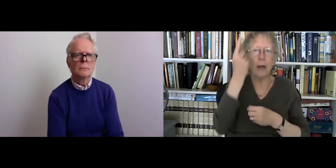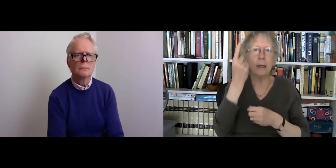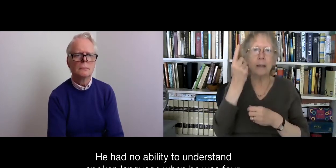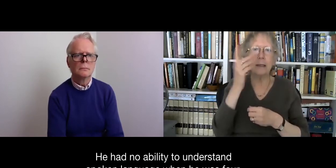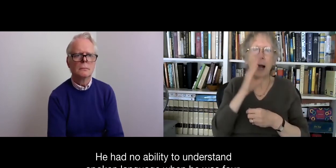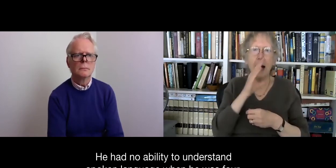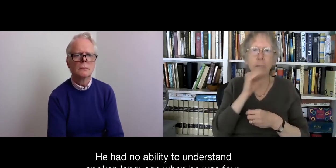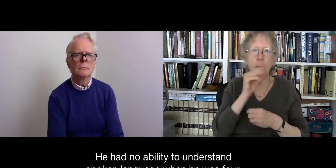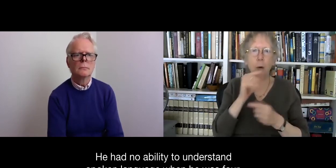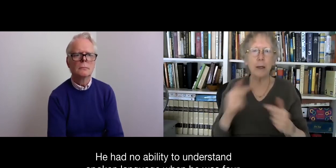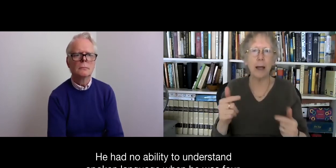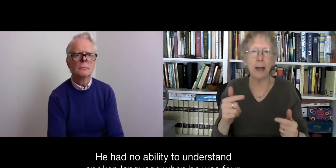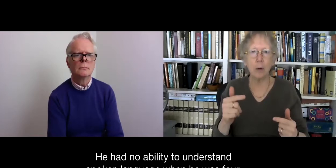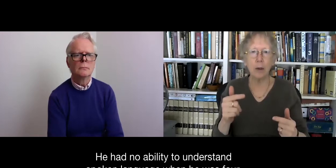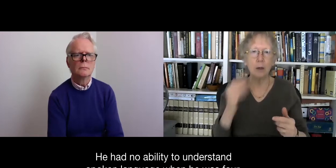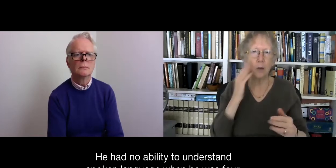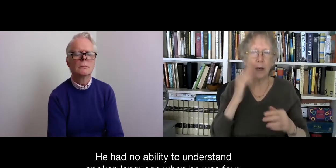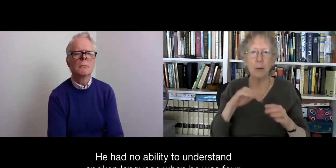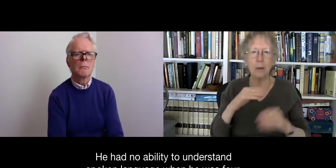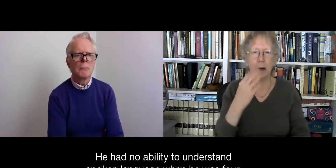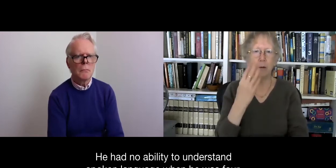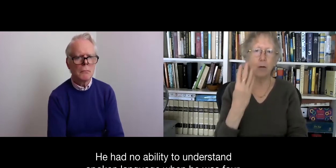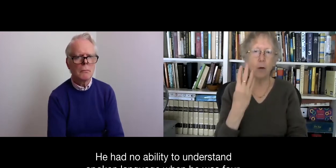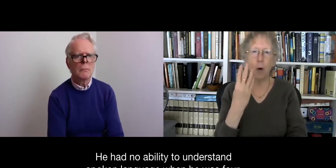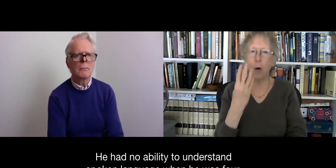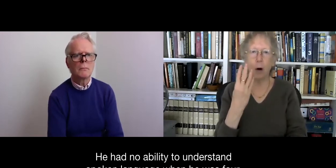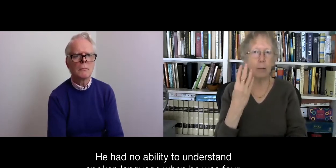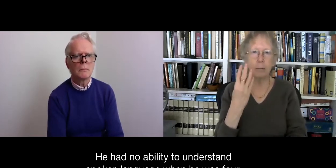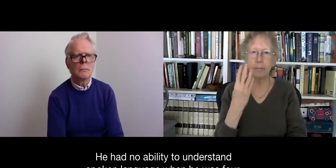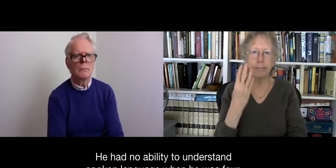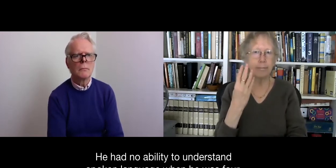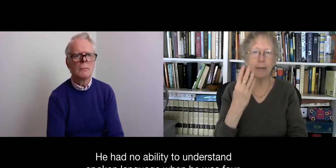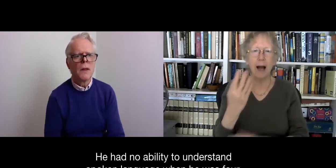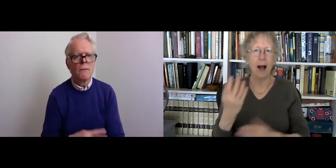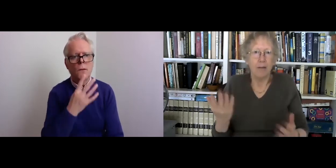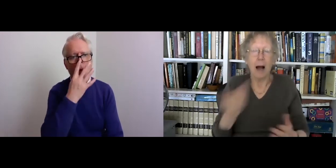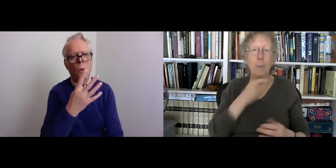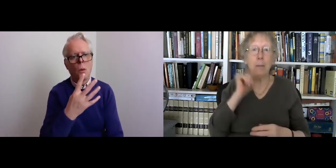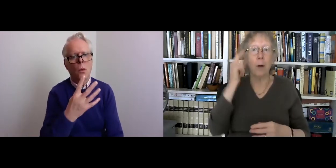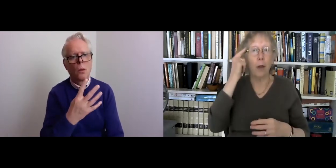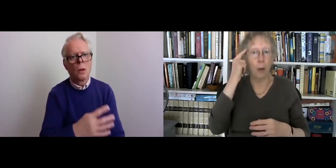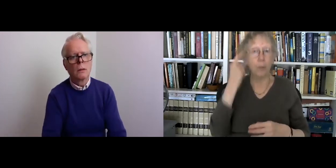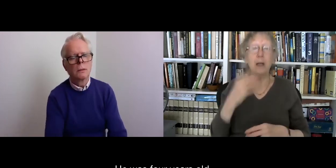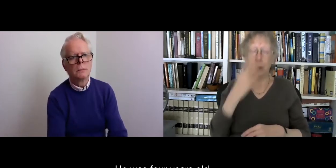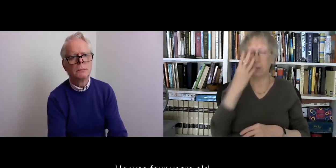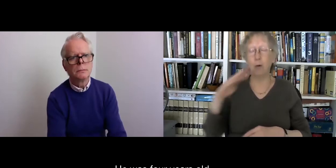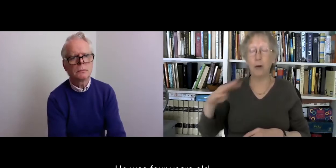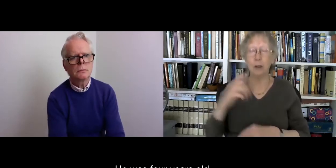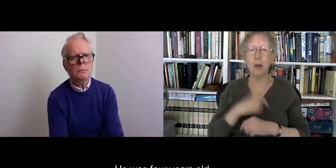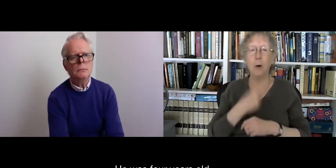He had no ability to understand spoken language when he was 4. And people thought, he